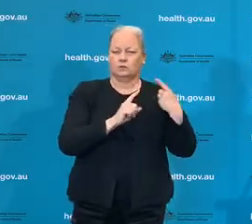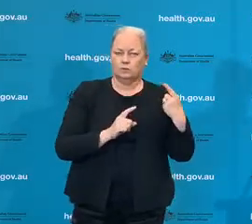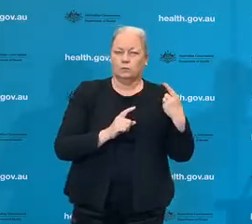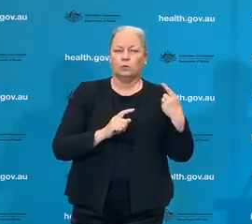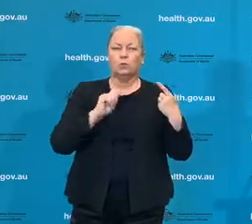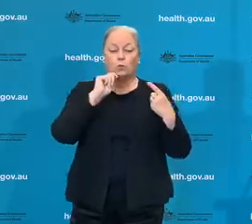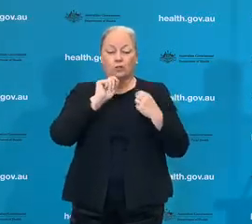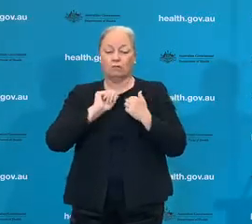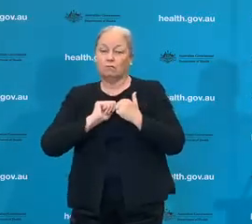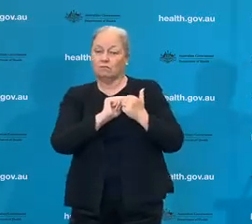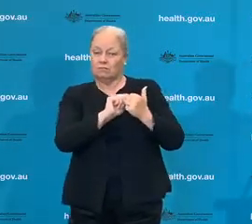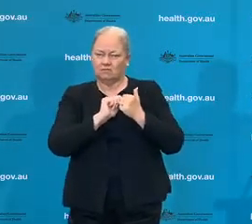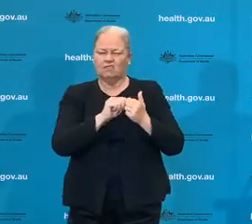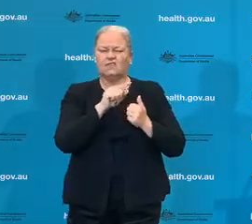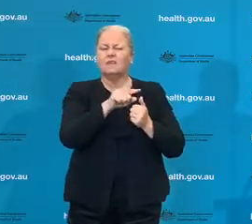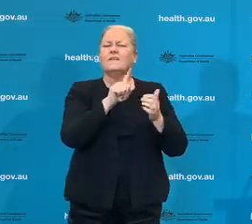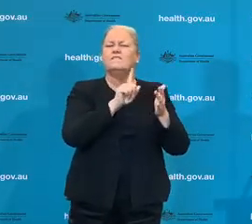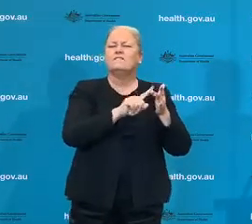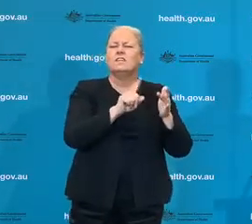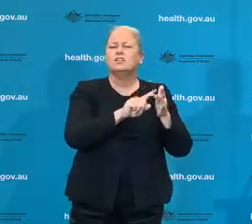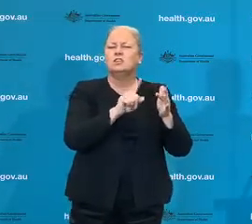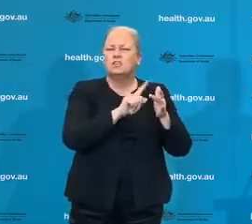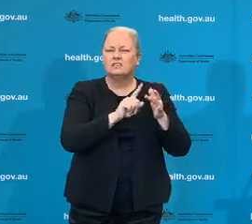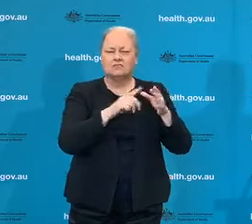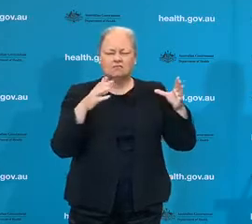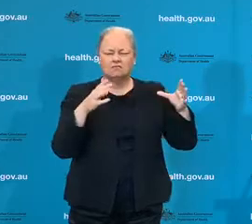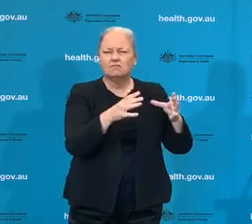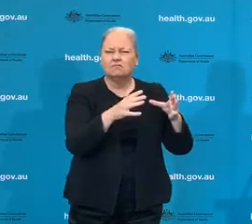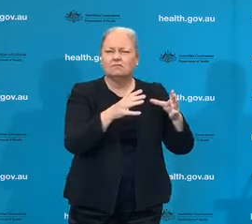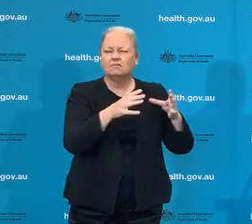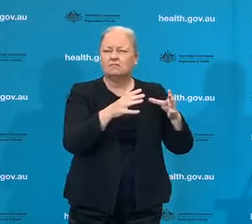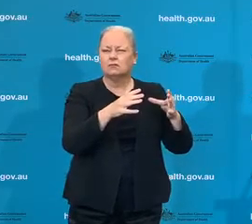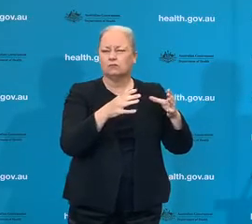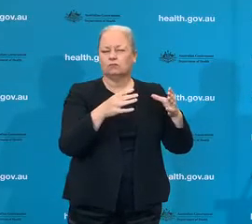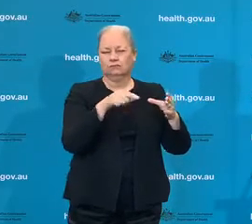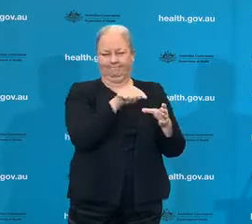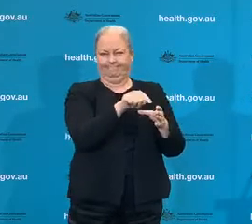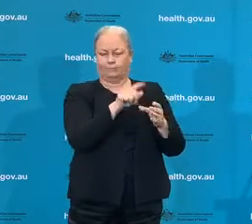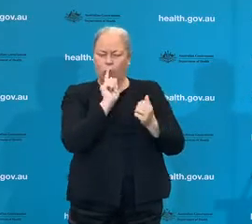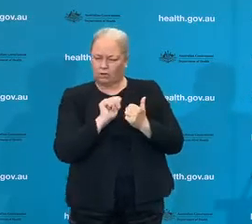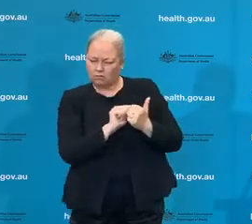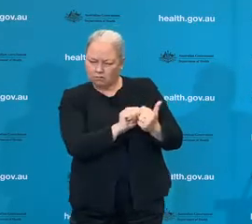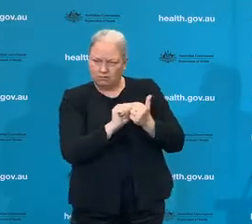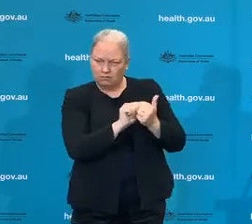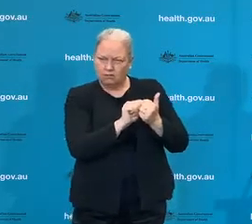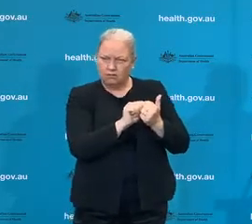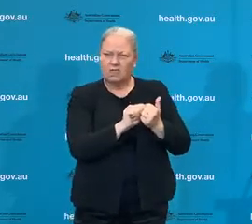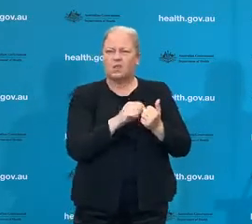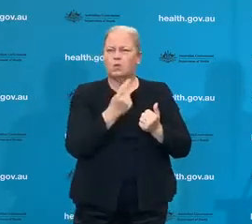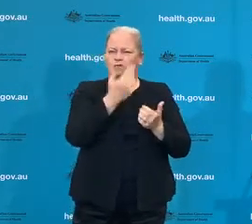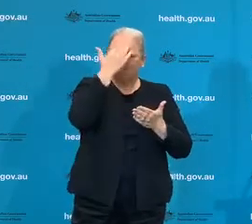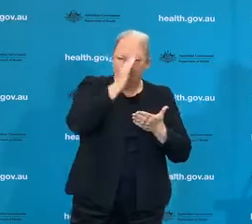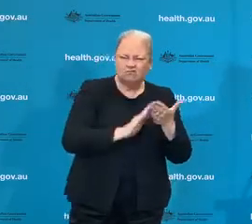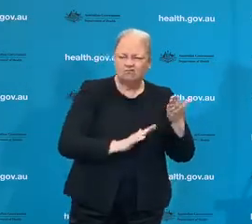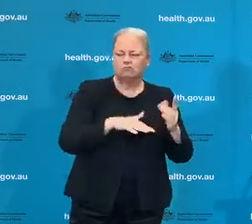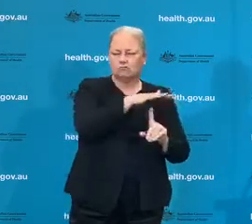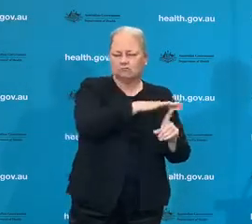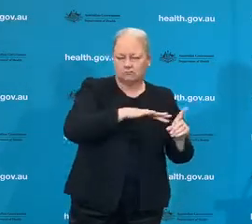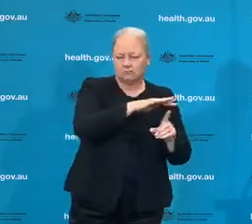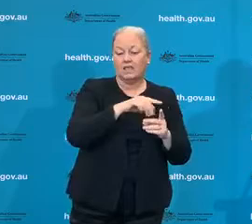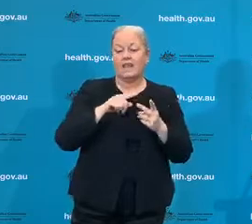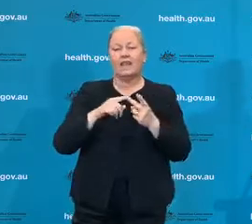partnership between the Infection Control Expert Group, or ICEG, and the National COVID Evidence Task Force, both